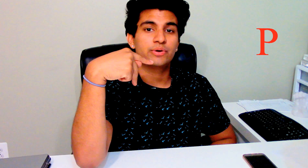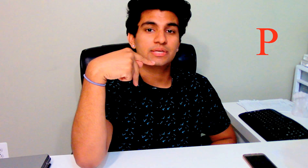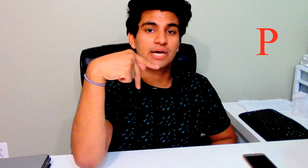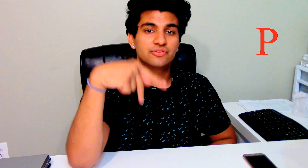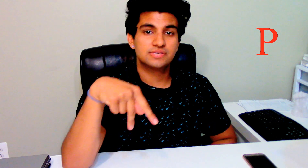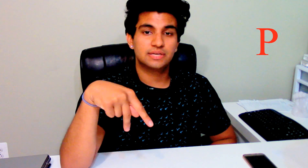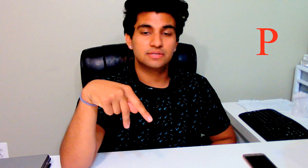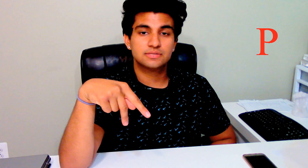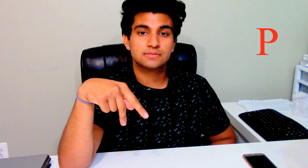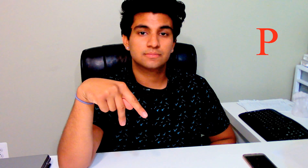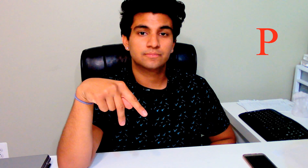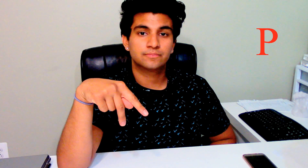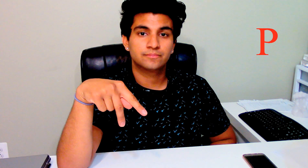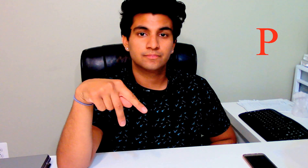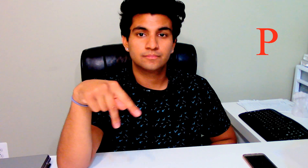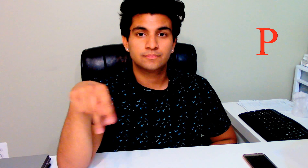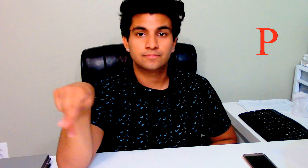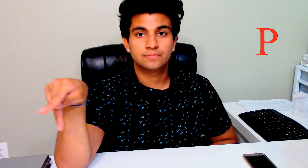down, just like this.